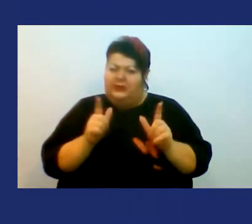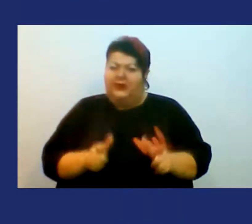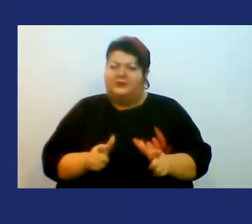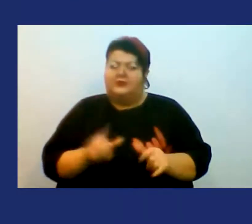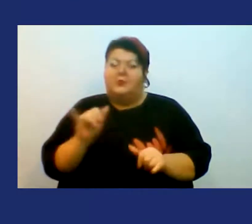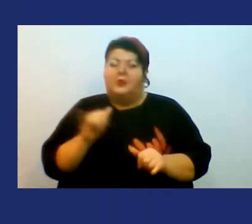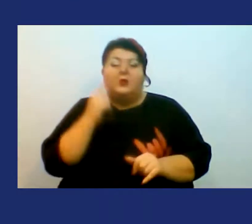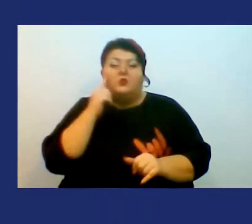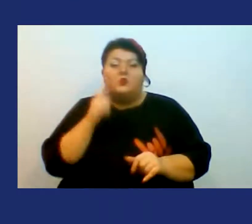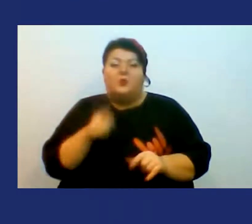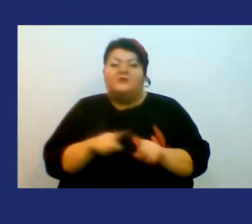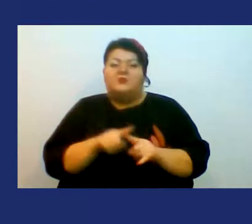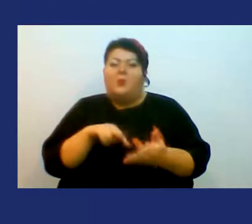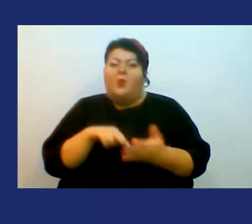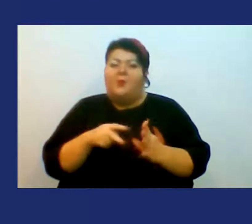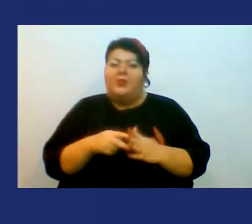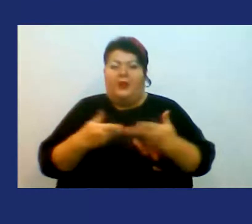that in this respect,